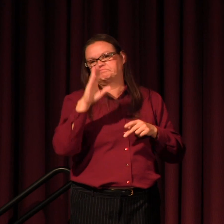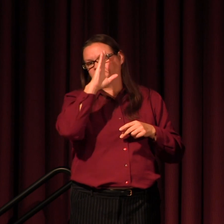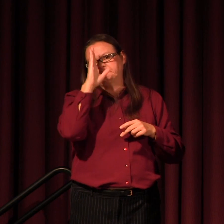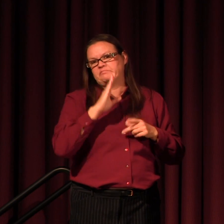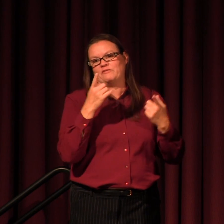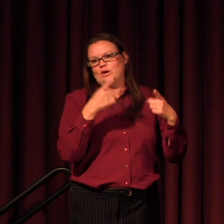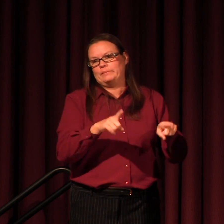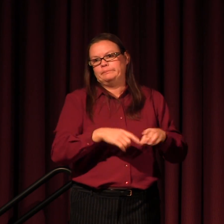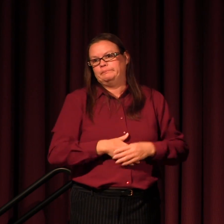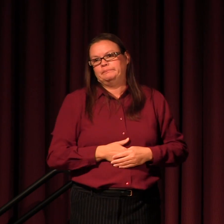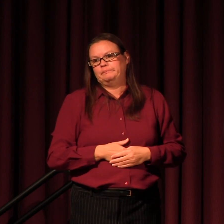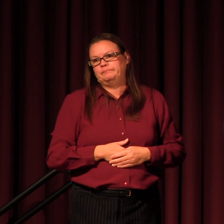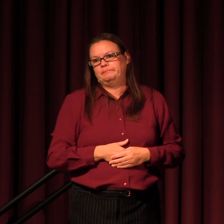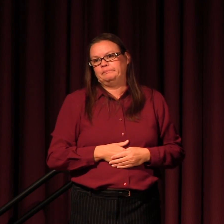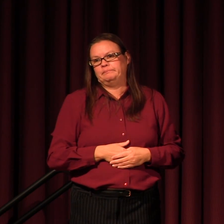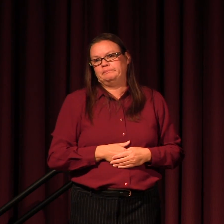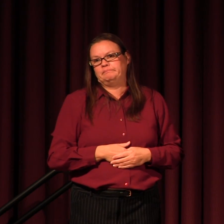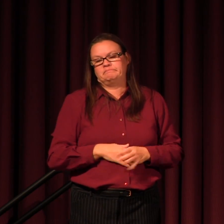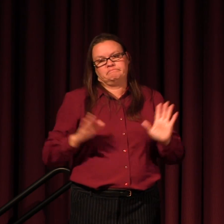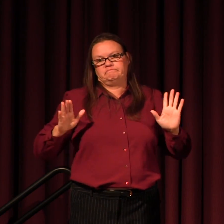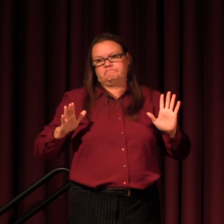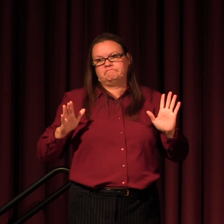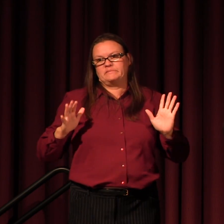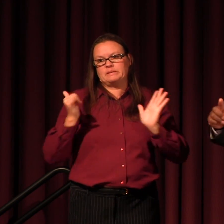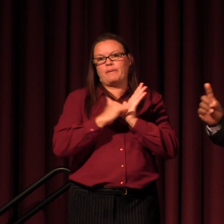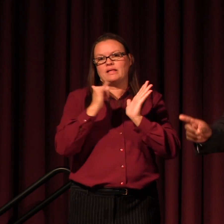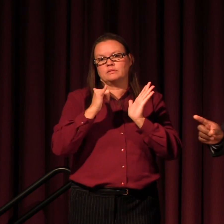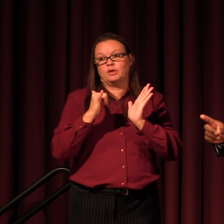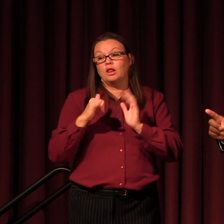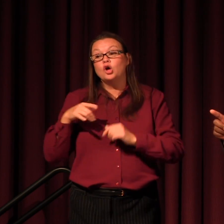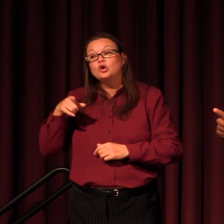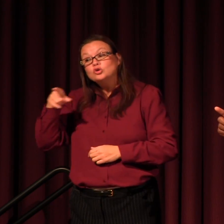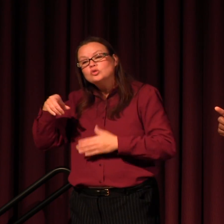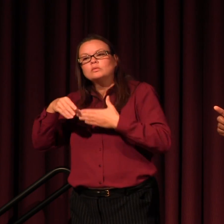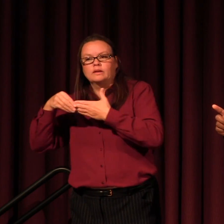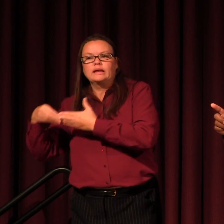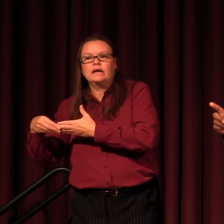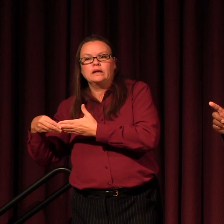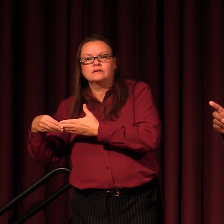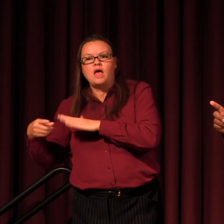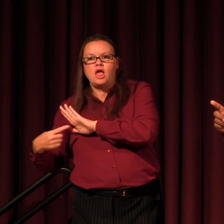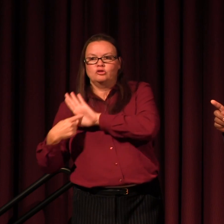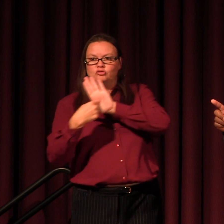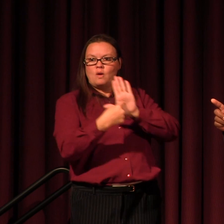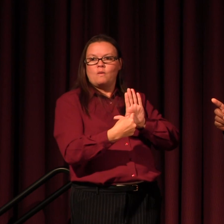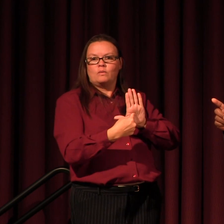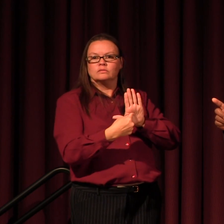They'll never see it until you show them how to see it.